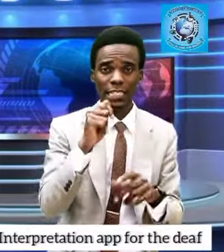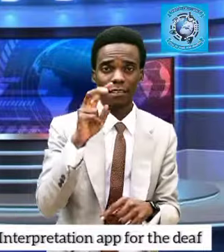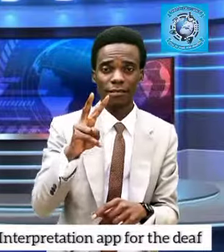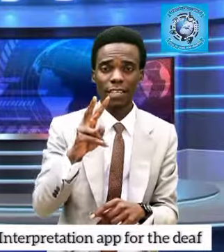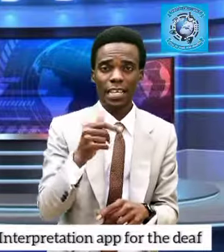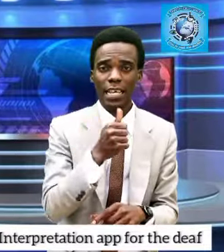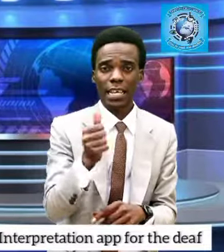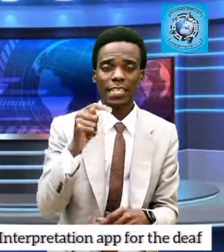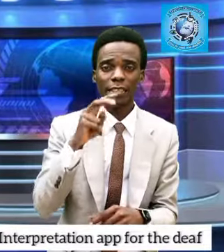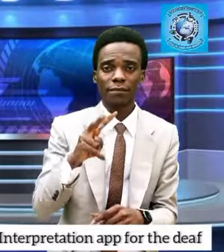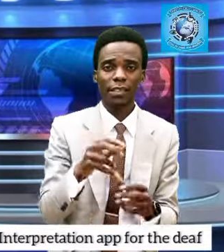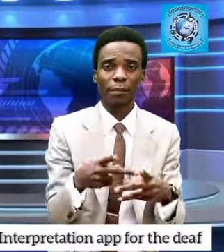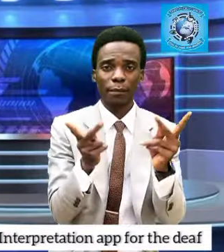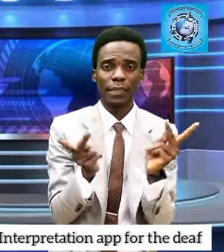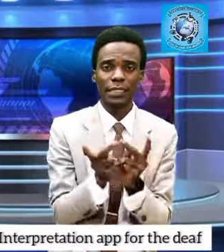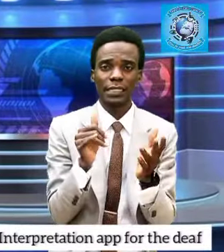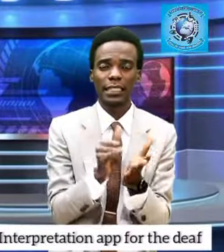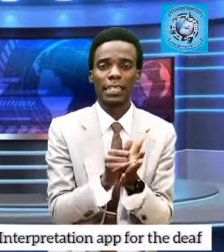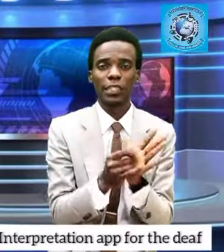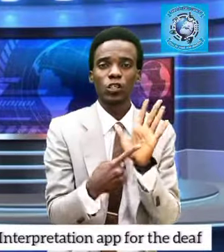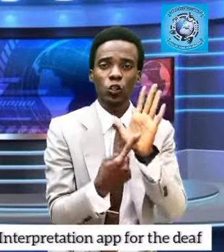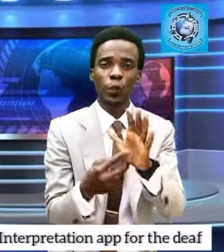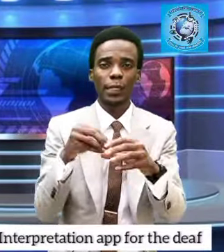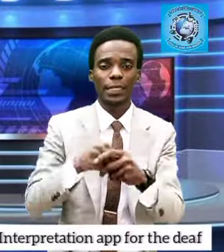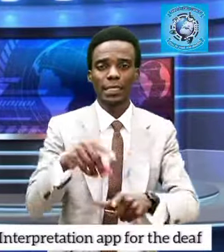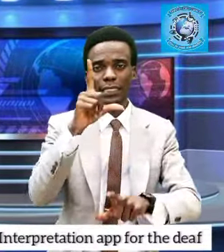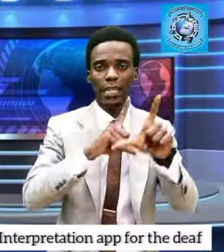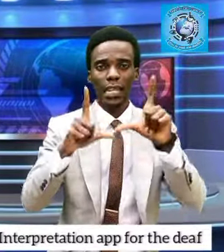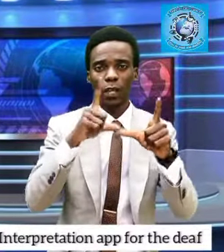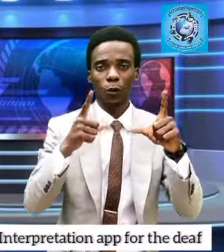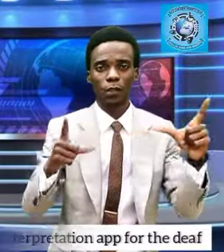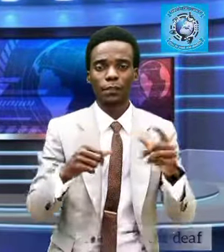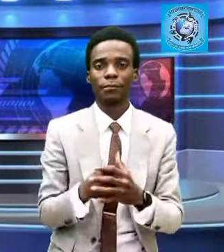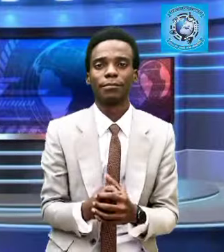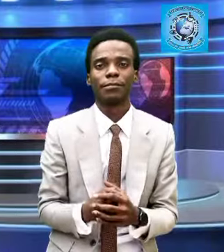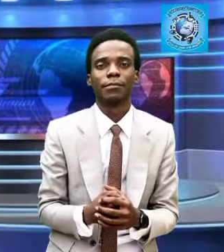television station that broadcasts in sign language.